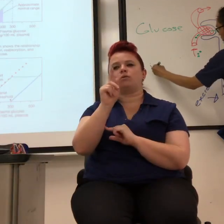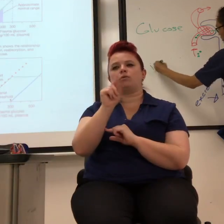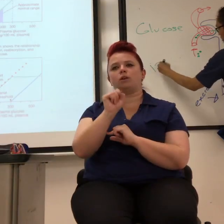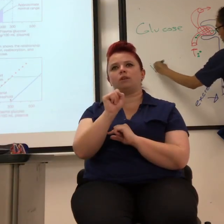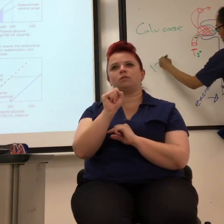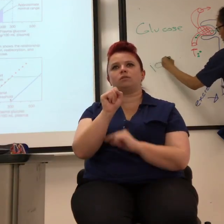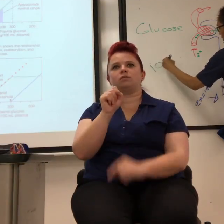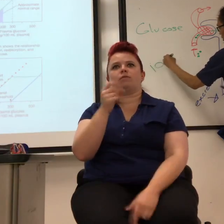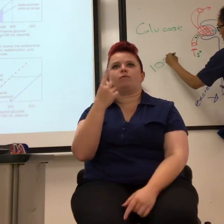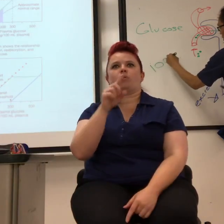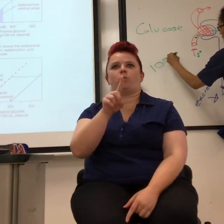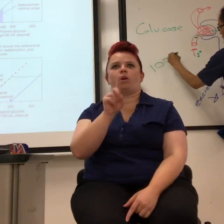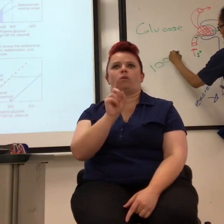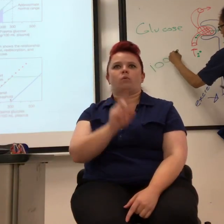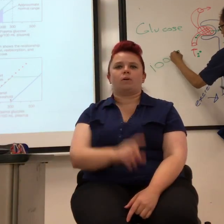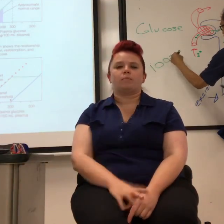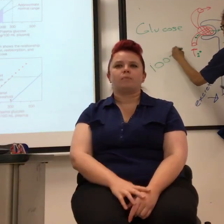100.